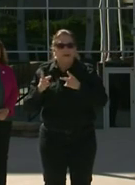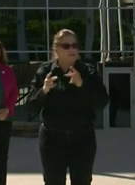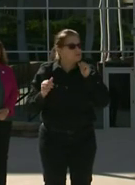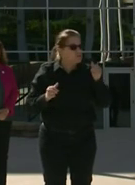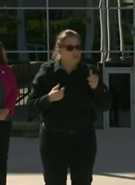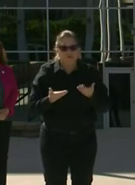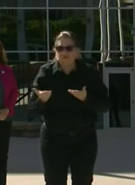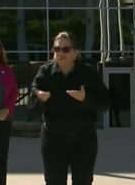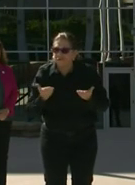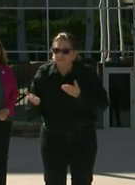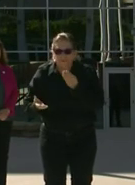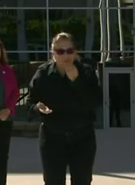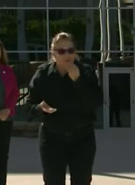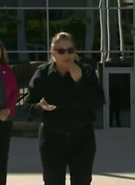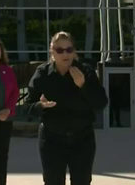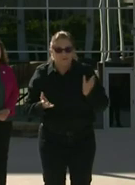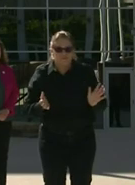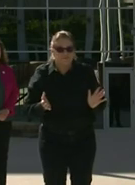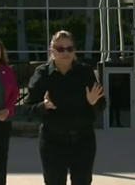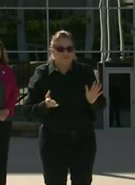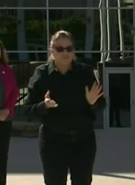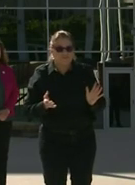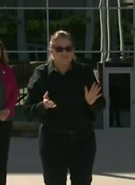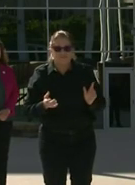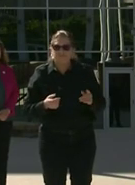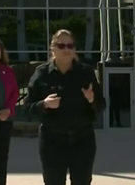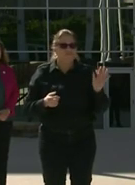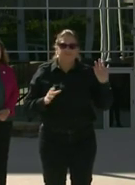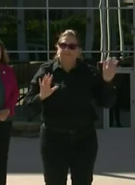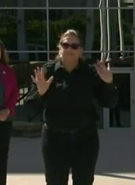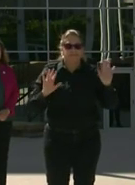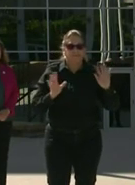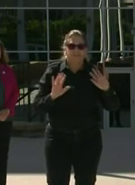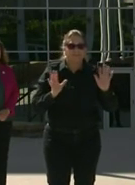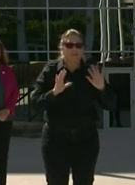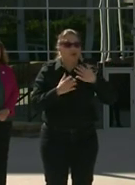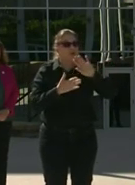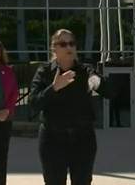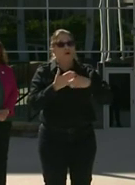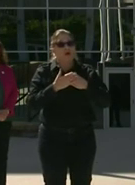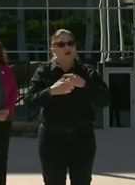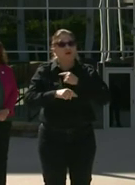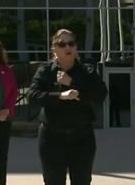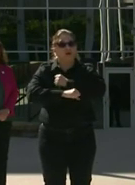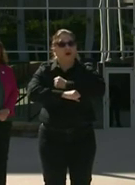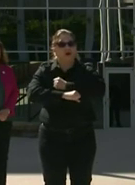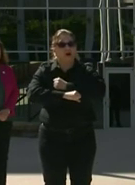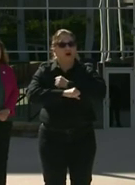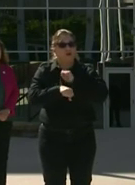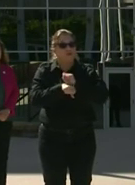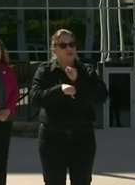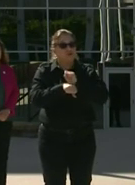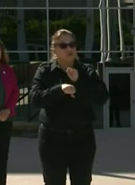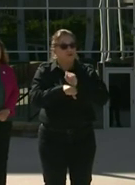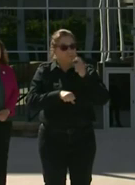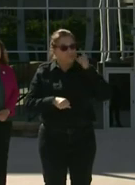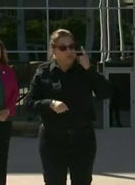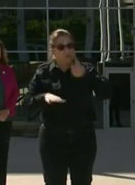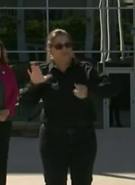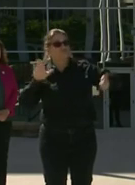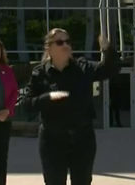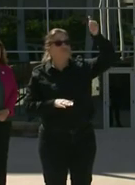health. Well, all of the guards there work for the warden and the director of the DOC, and those are the instructions they should follow.